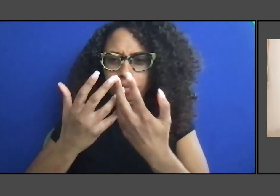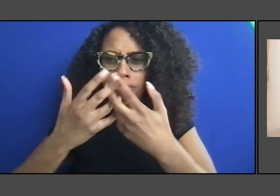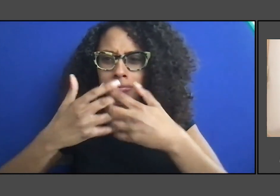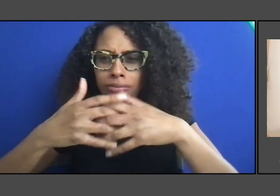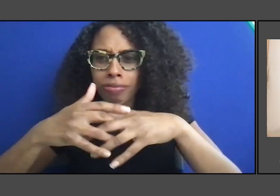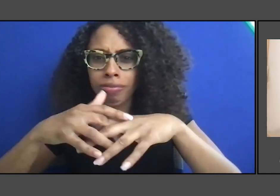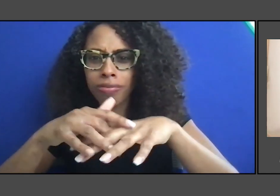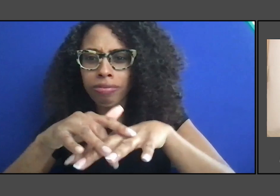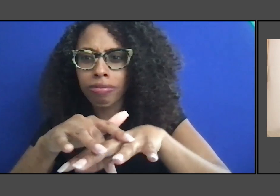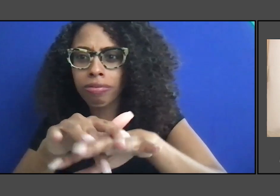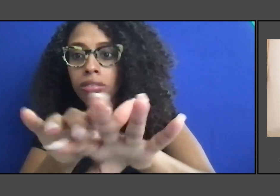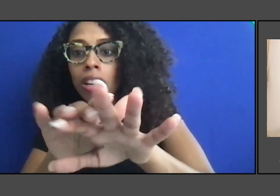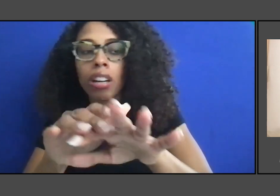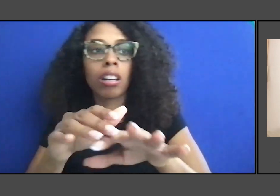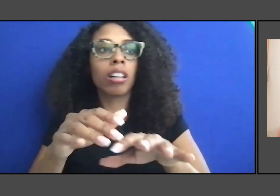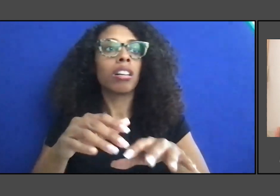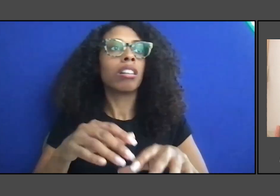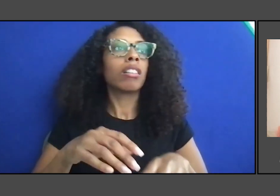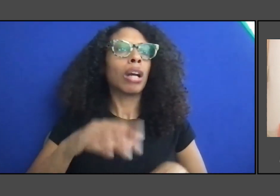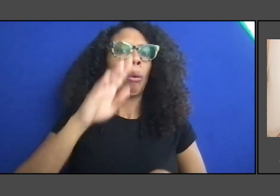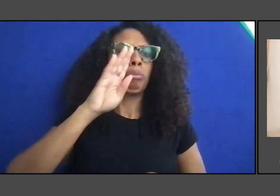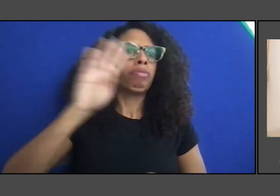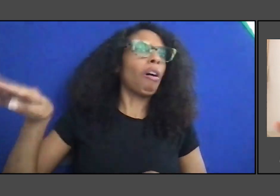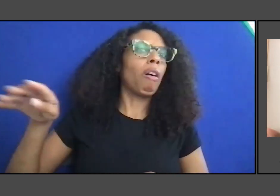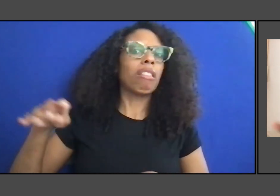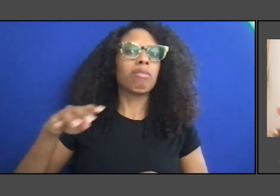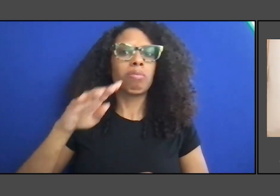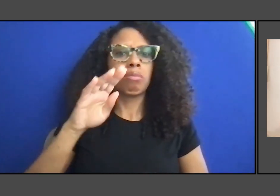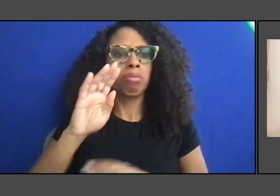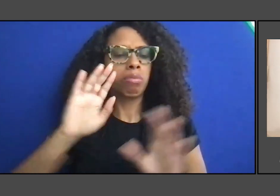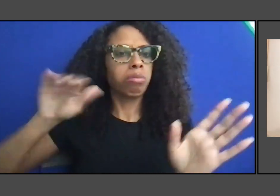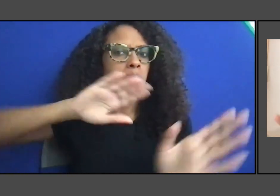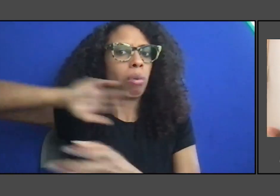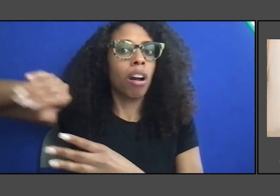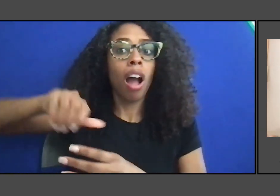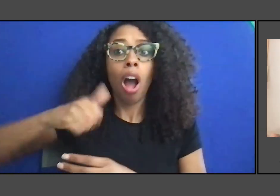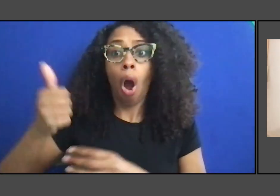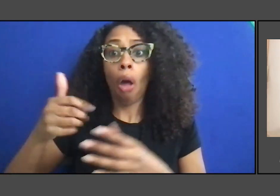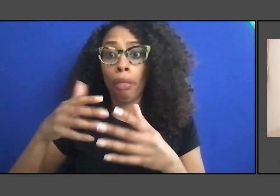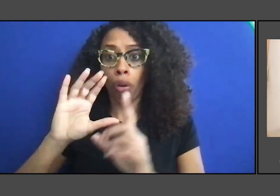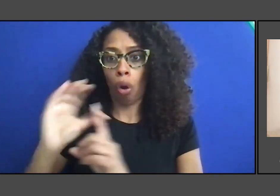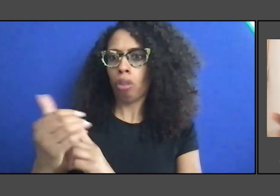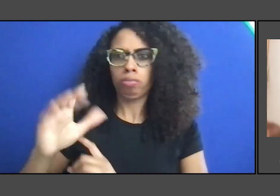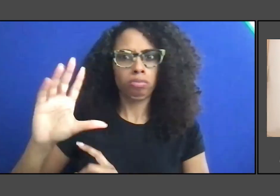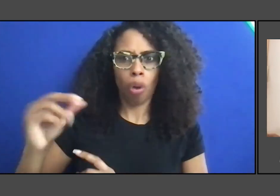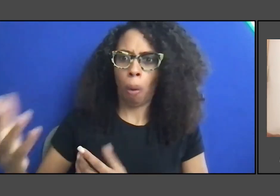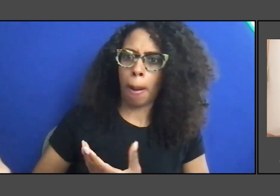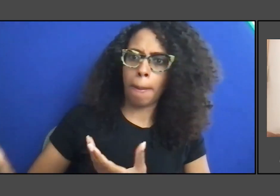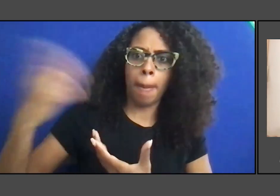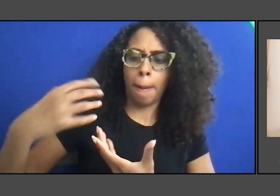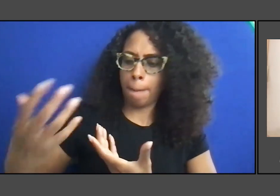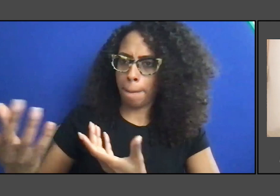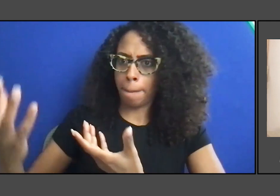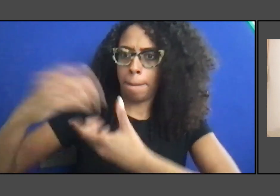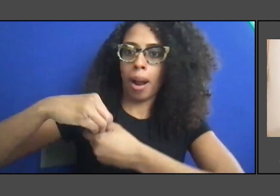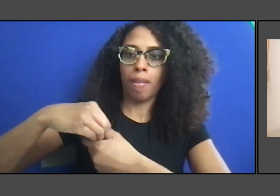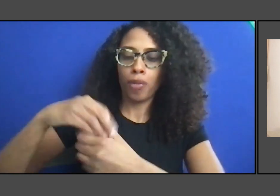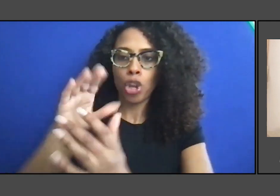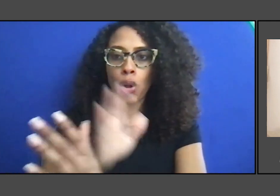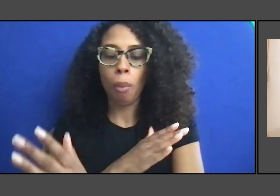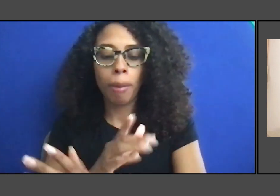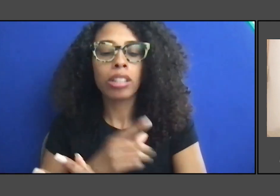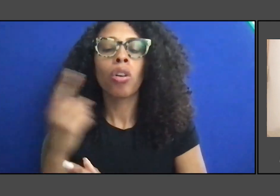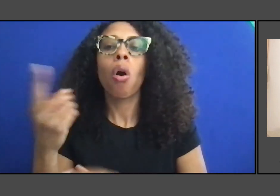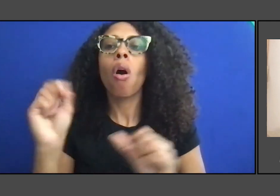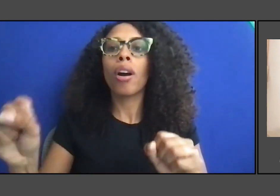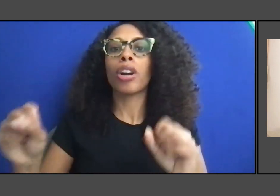anything out and creating something extraordinary that could only have been created in that time and in that place, and never being